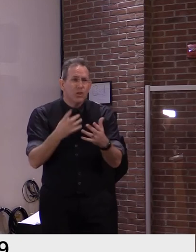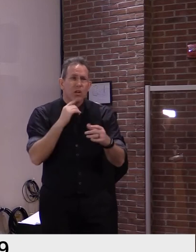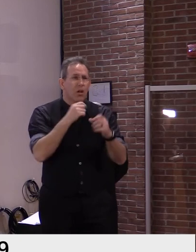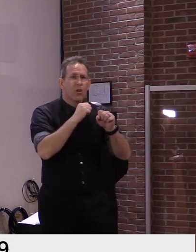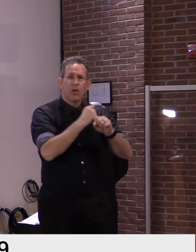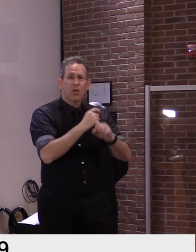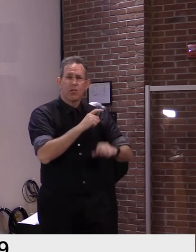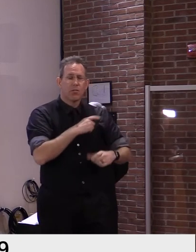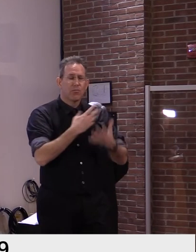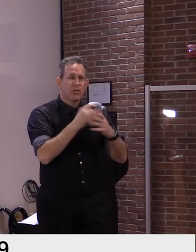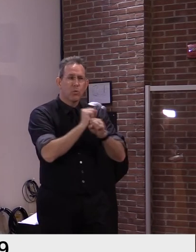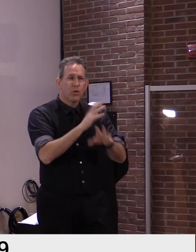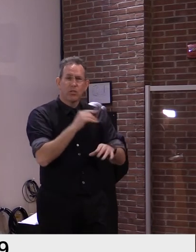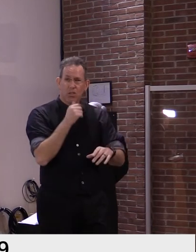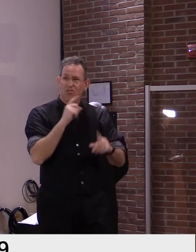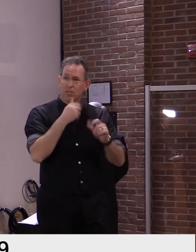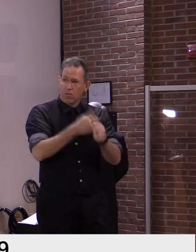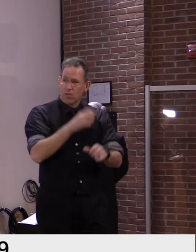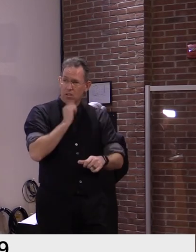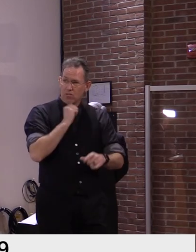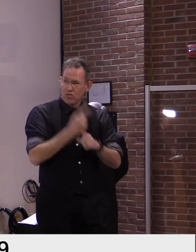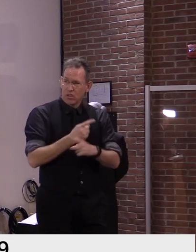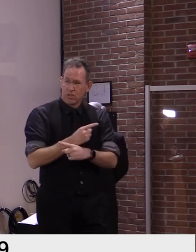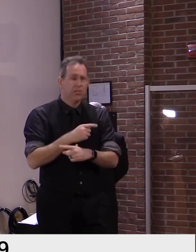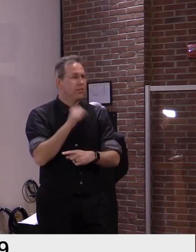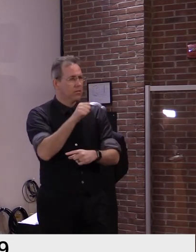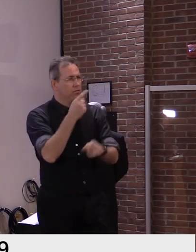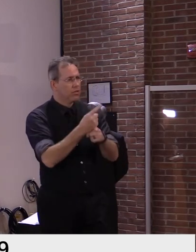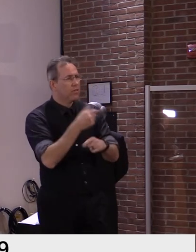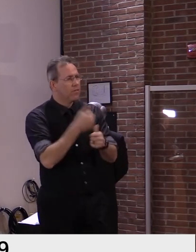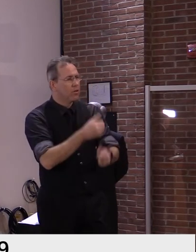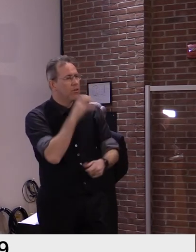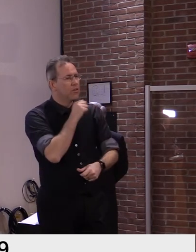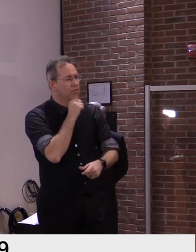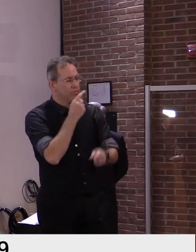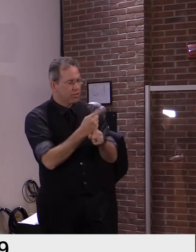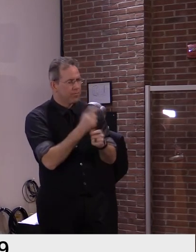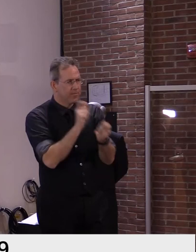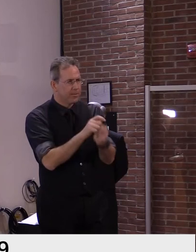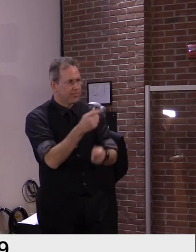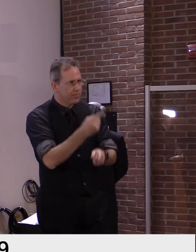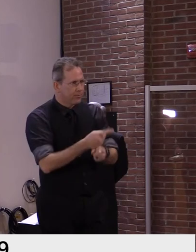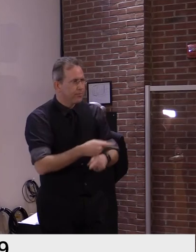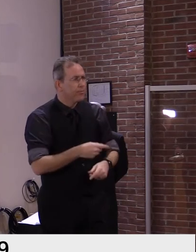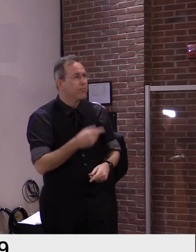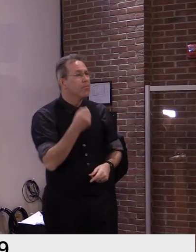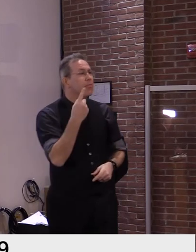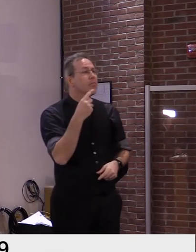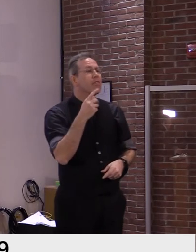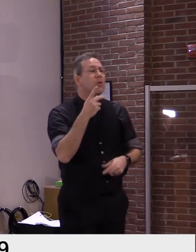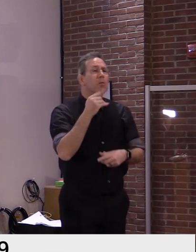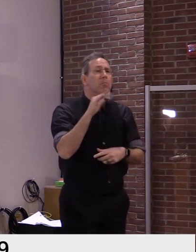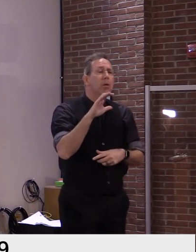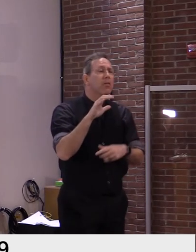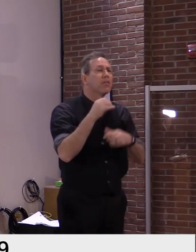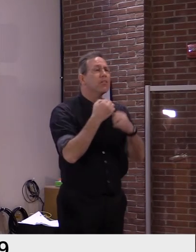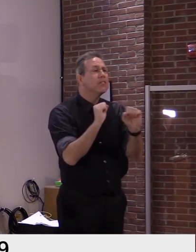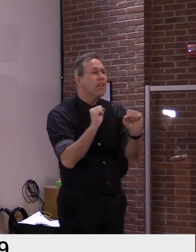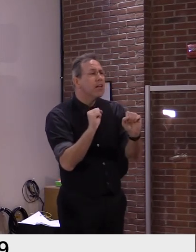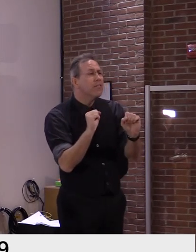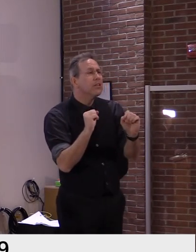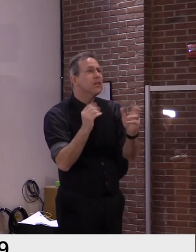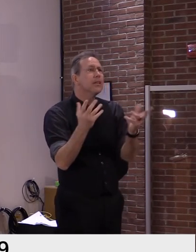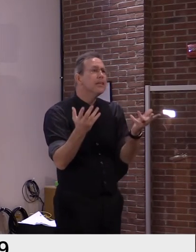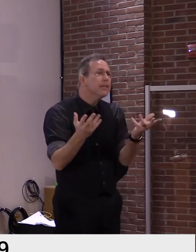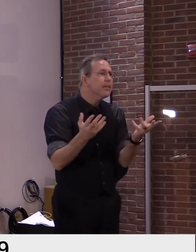But I will say the public safety, what we're doing, an expansion of 1A,